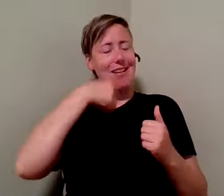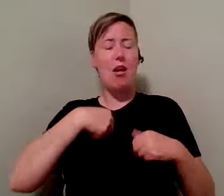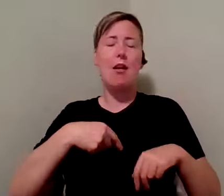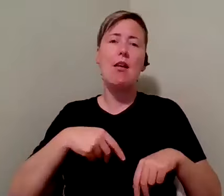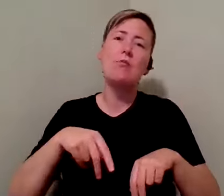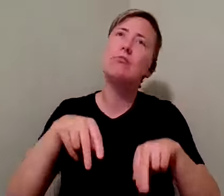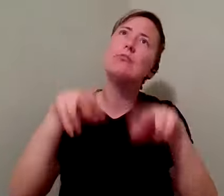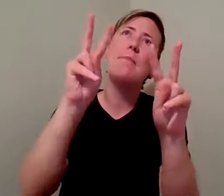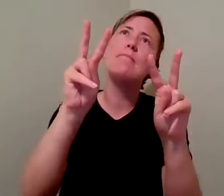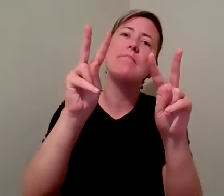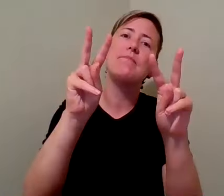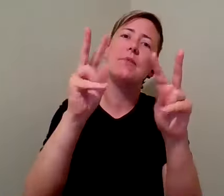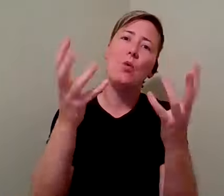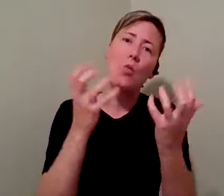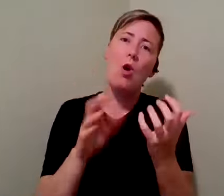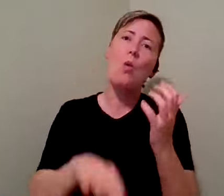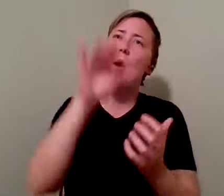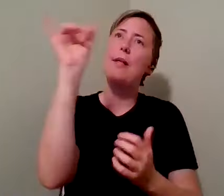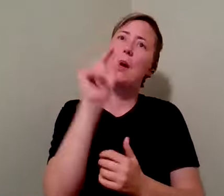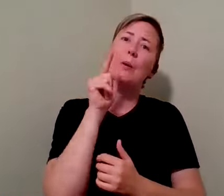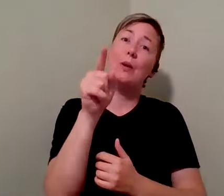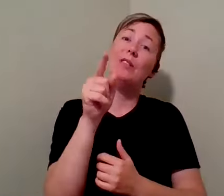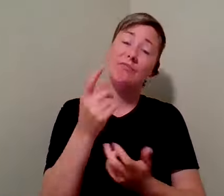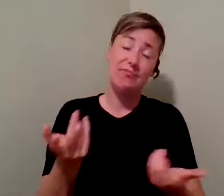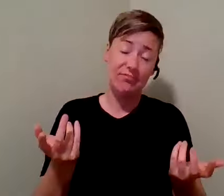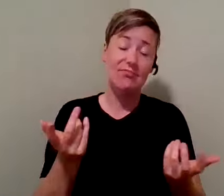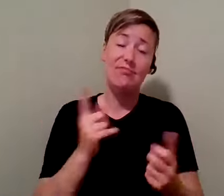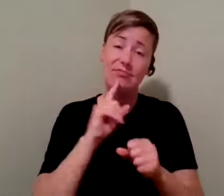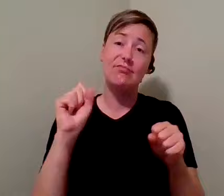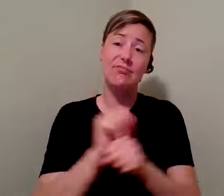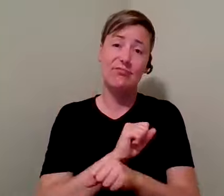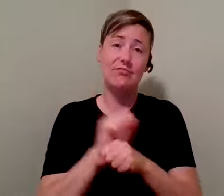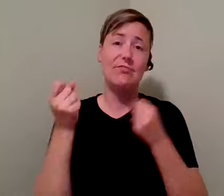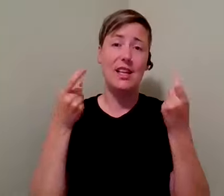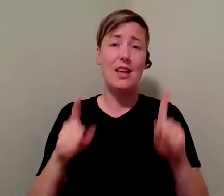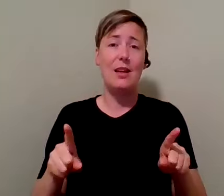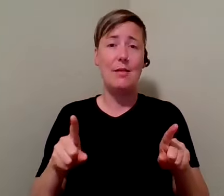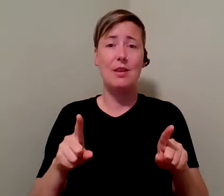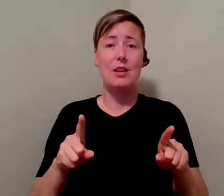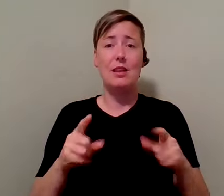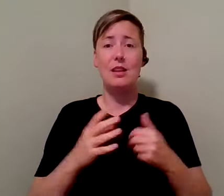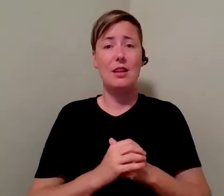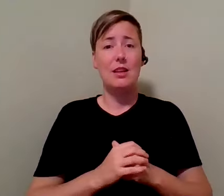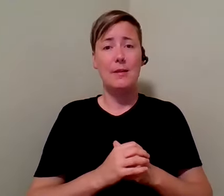up. Needless to say, I got my wish. He did not make it into our rooms. He had an